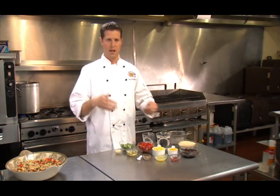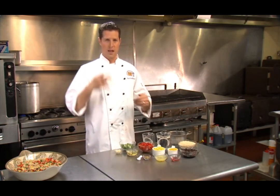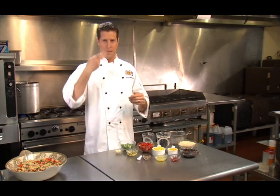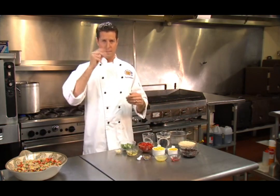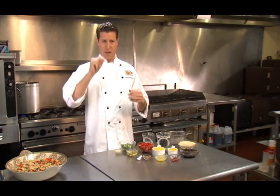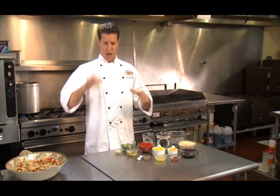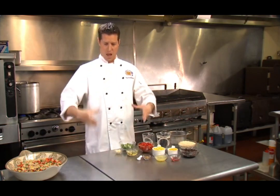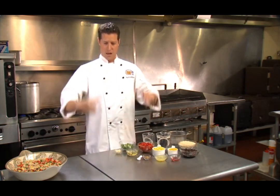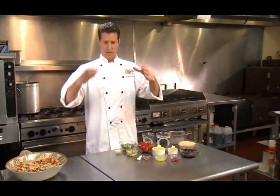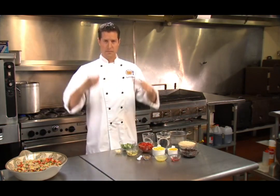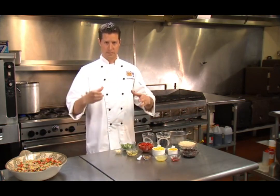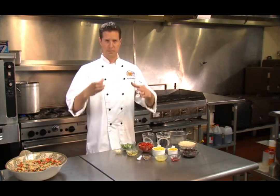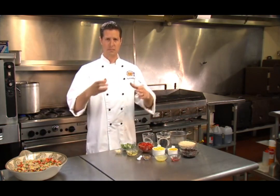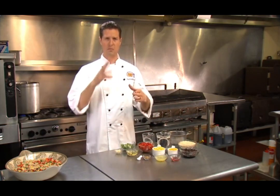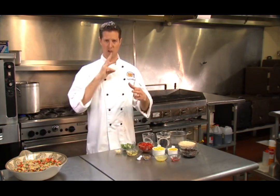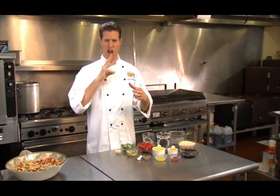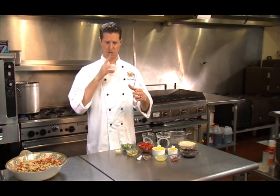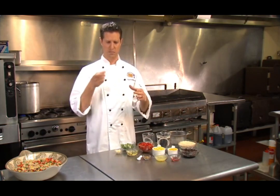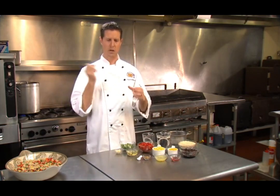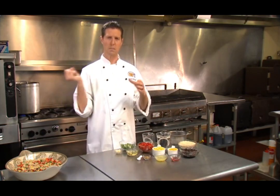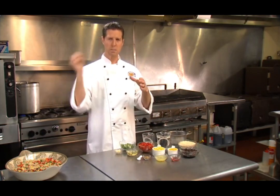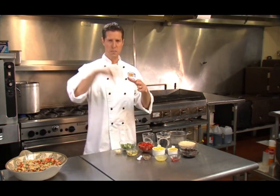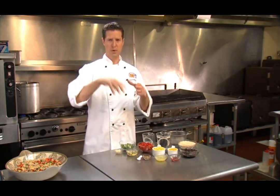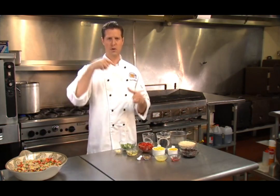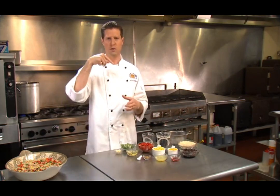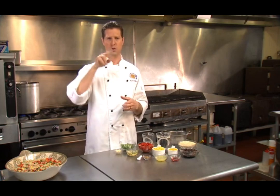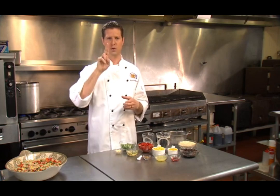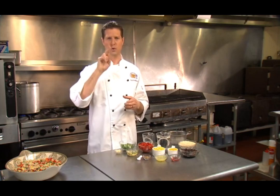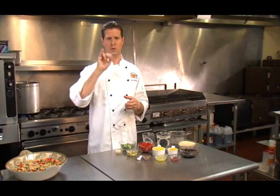Put quinoa in a pot with water.